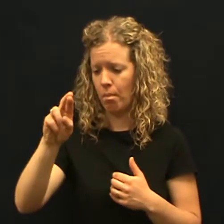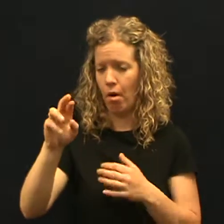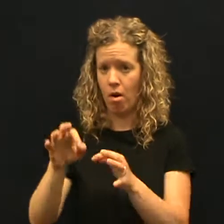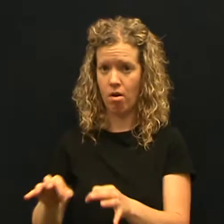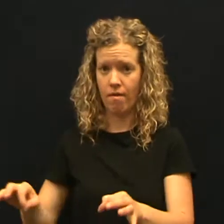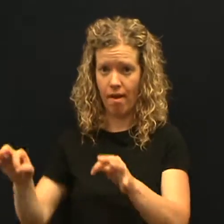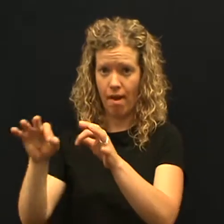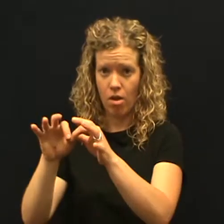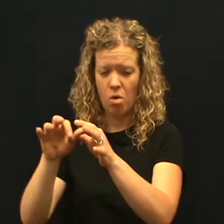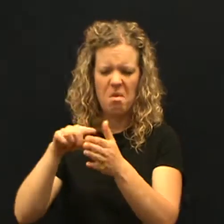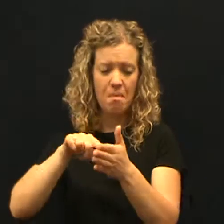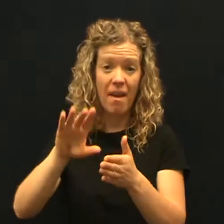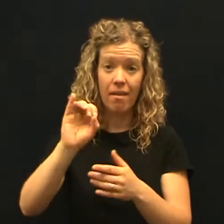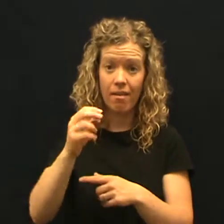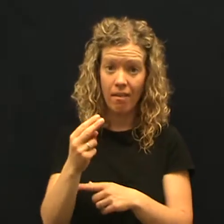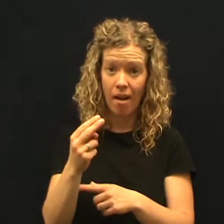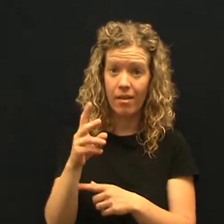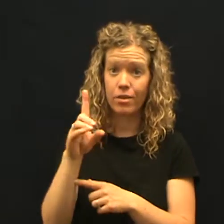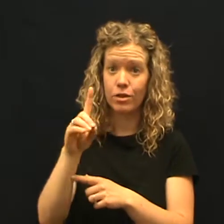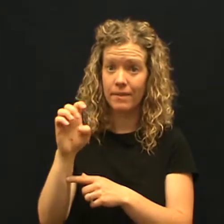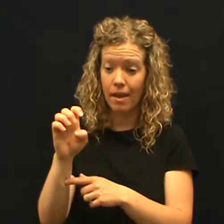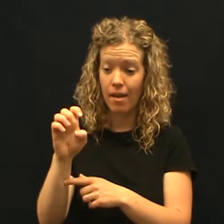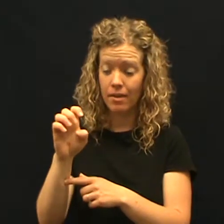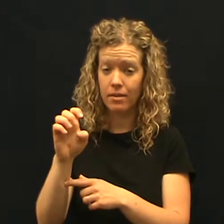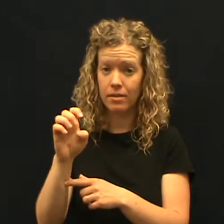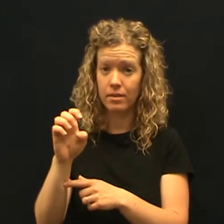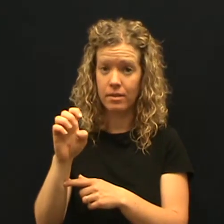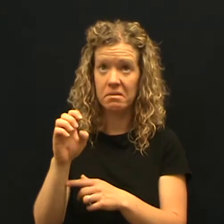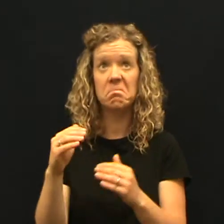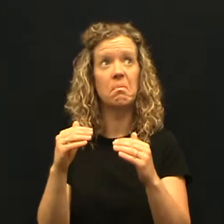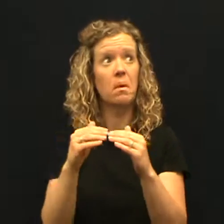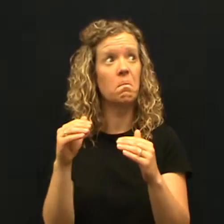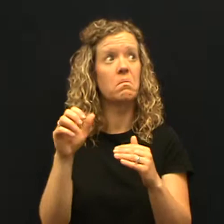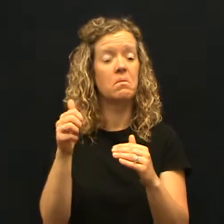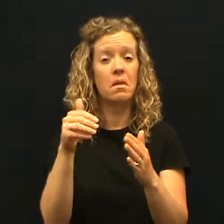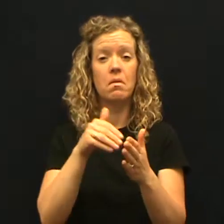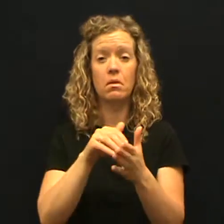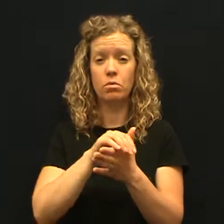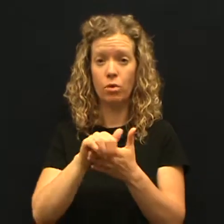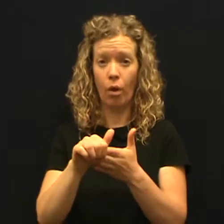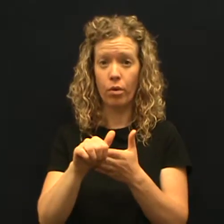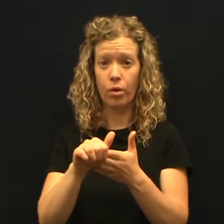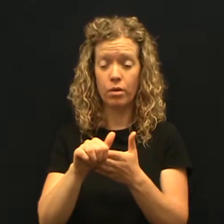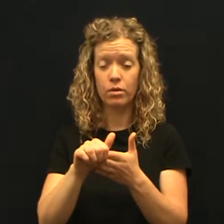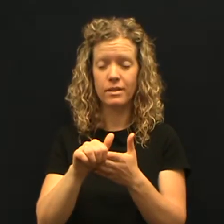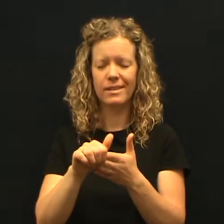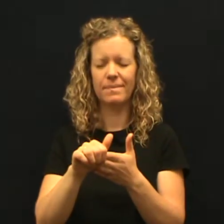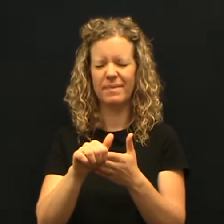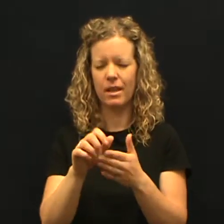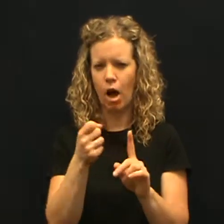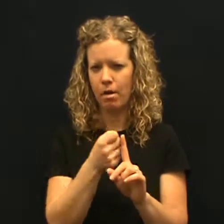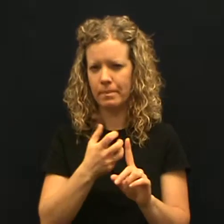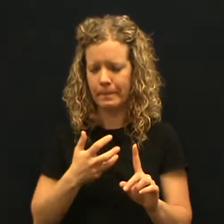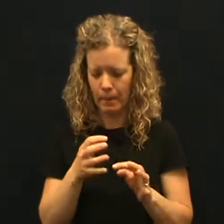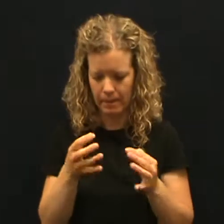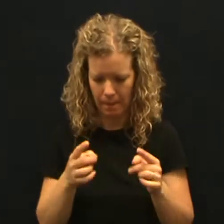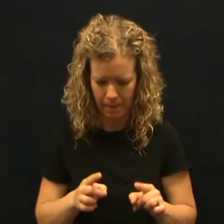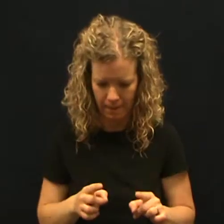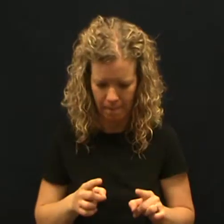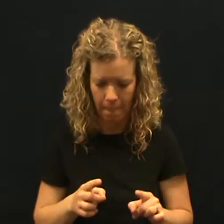cash dividend of $10,000, what's going on is we are reducing our retained earnings